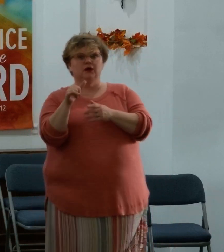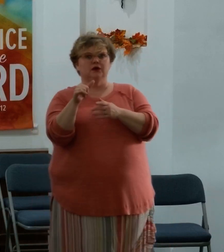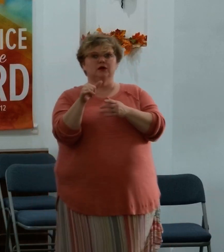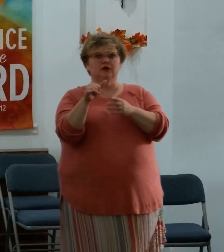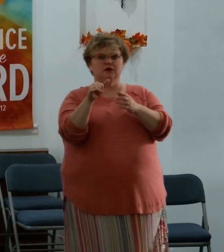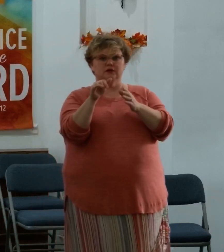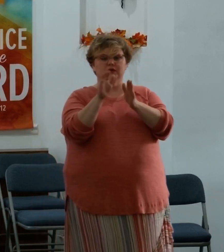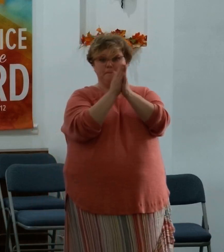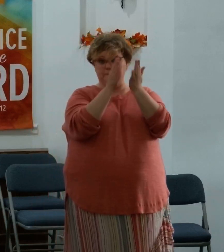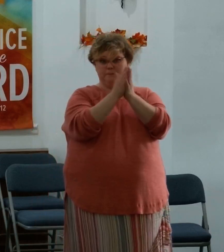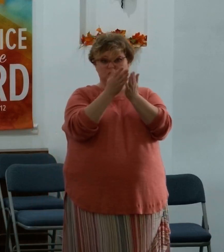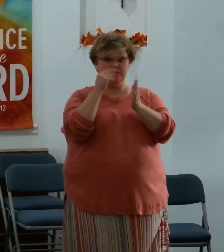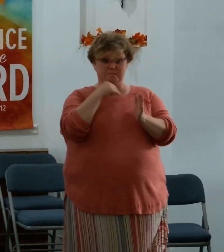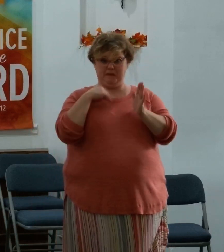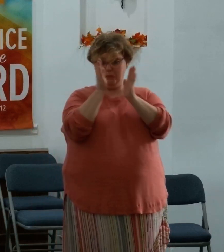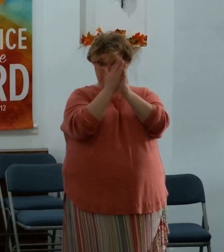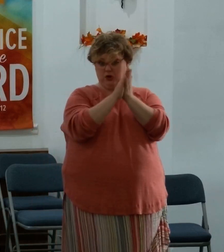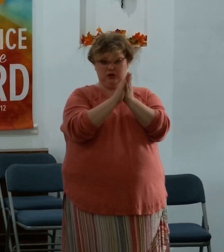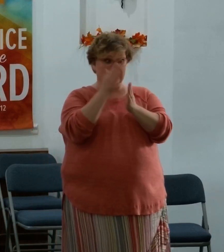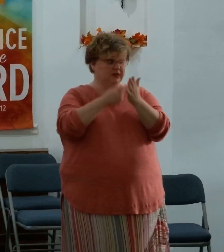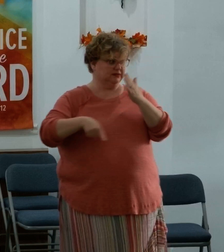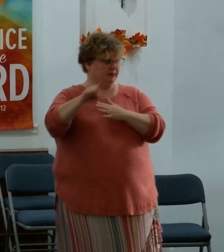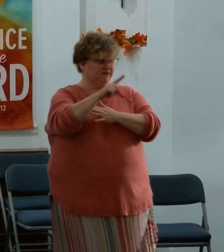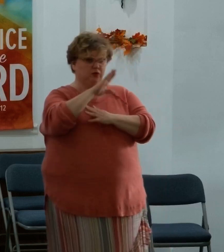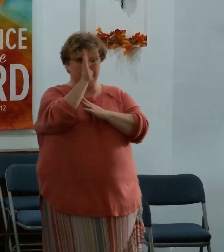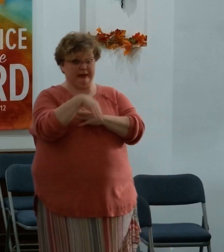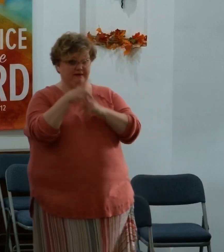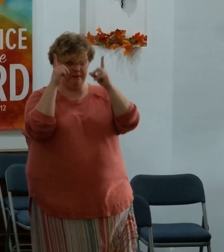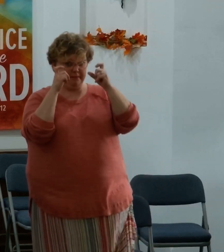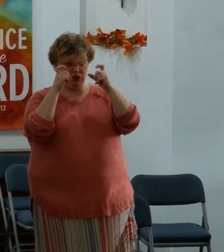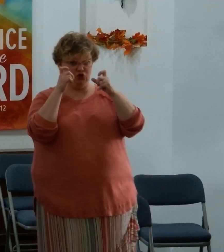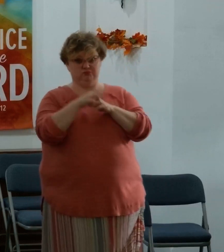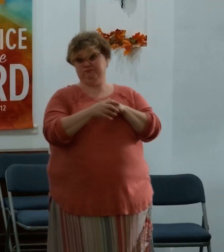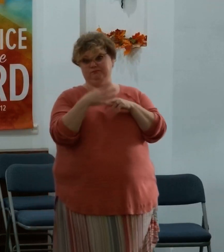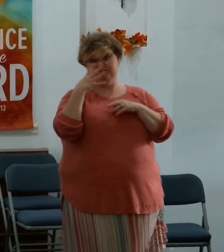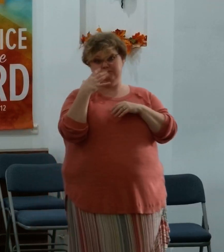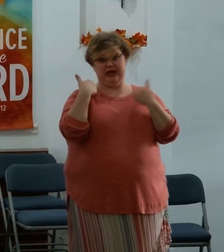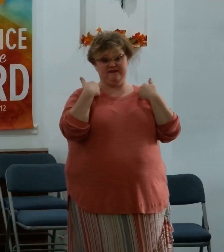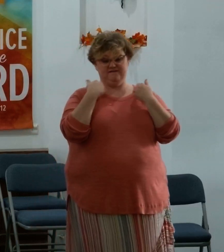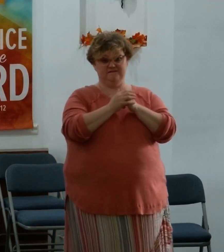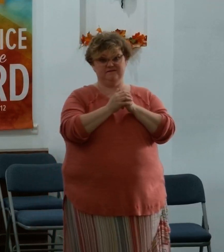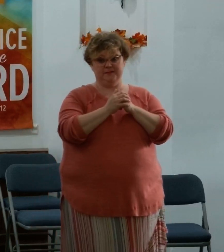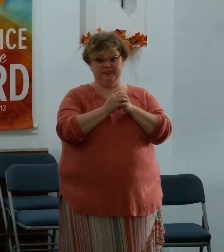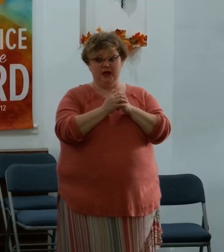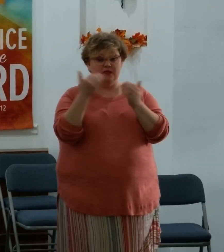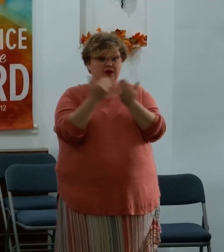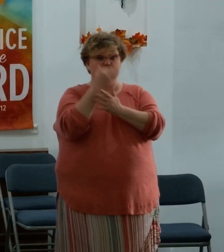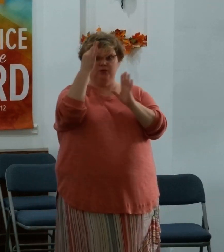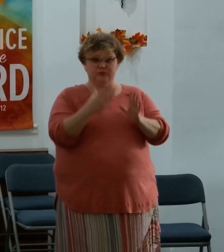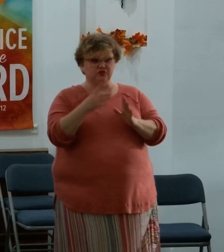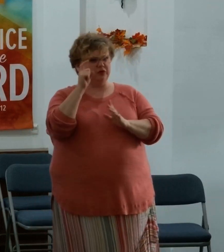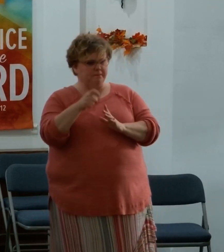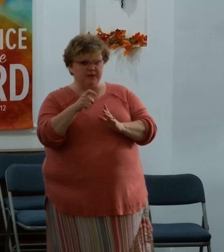of y'all hadn't got your pictures taken, I'm going to haunt you if you don't get your picture taken. Because the new pastor, when he gets here, he's